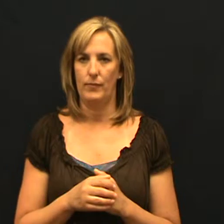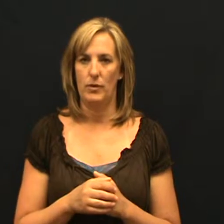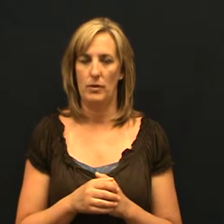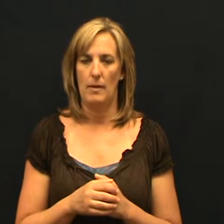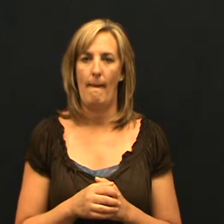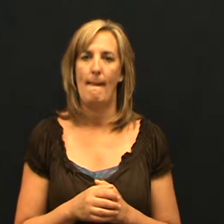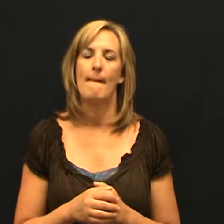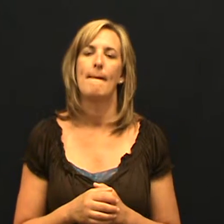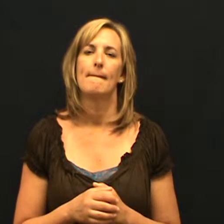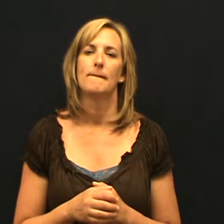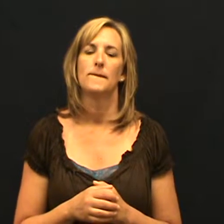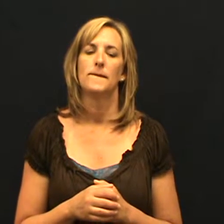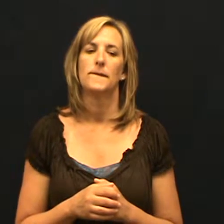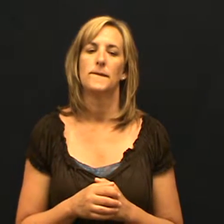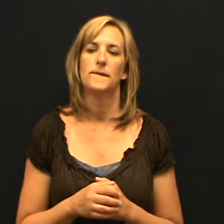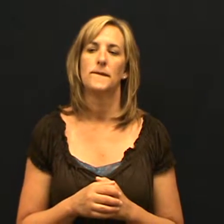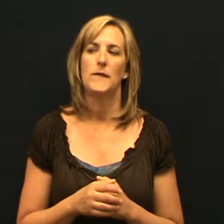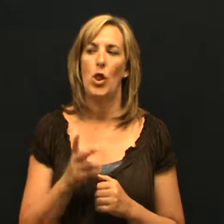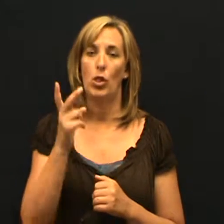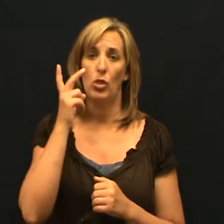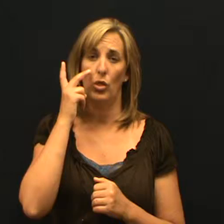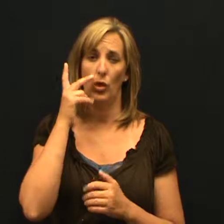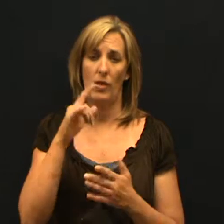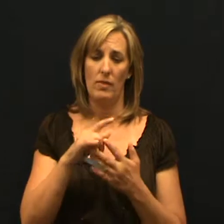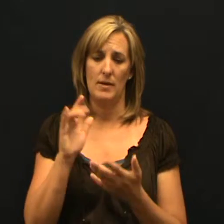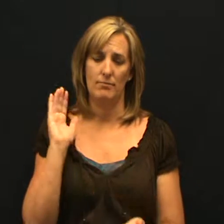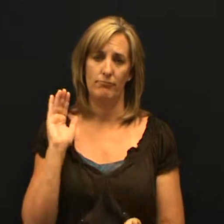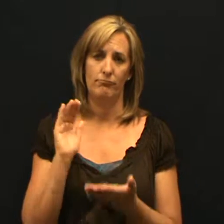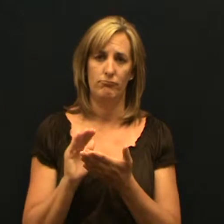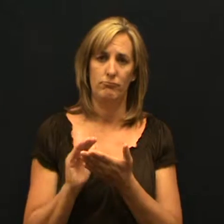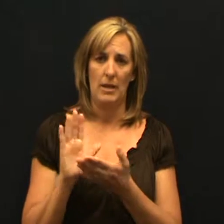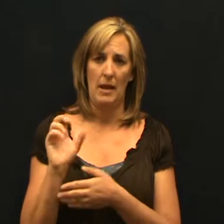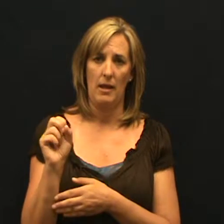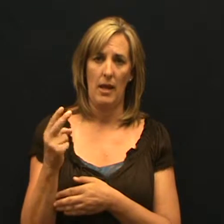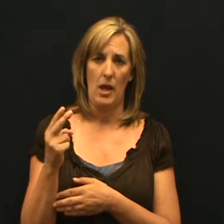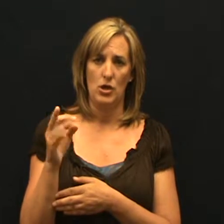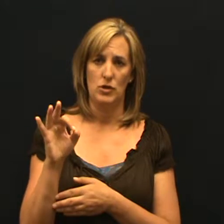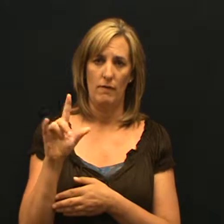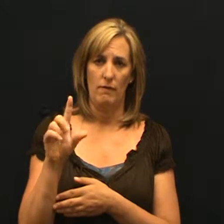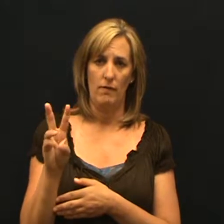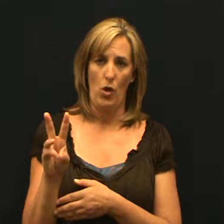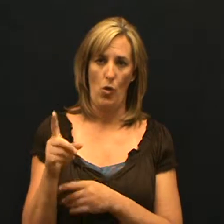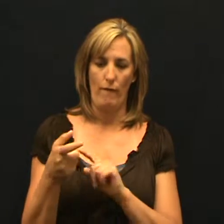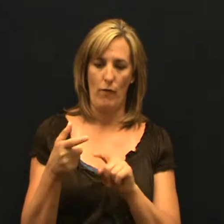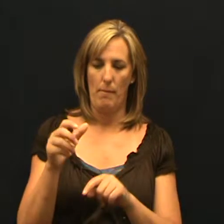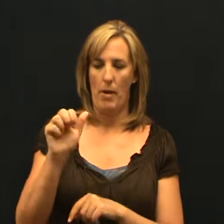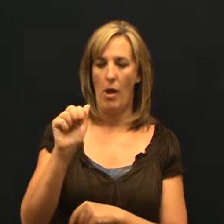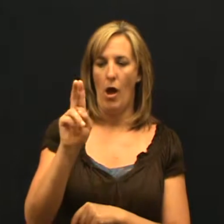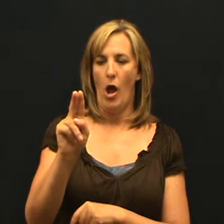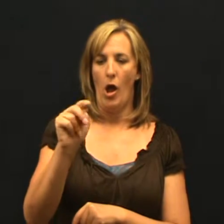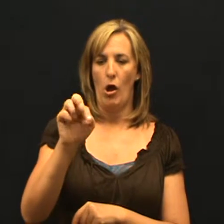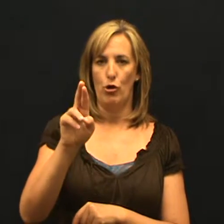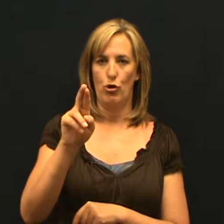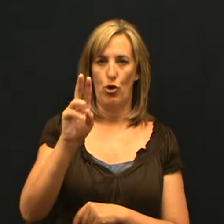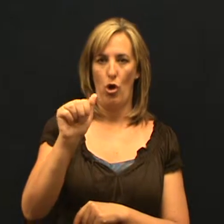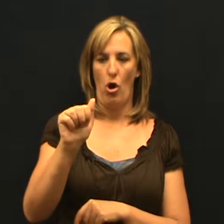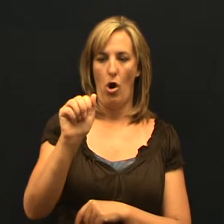this condensed cash flow statement from Under Armour and get a feel for really what the